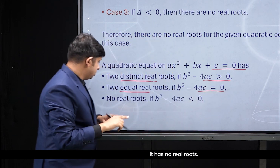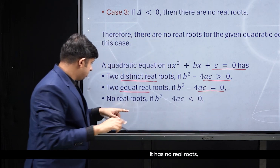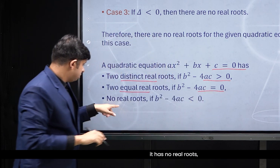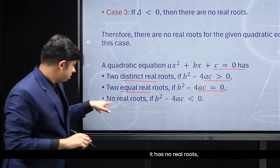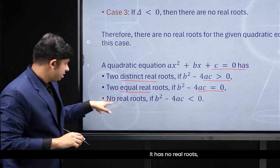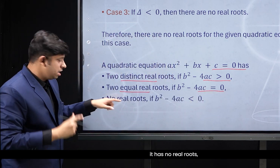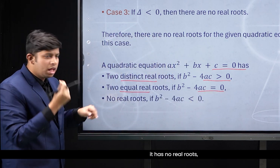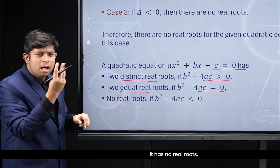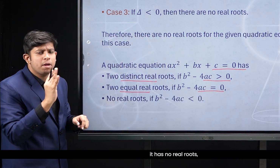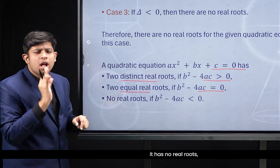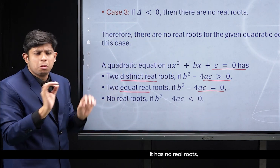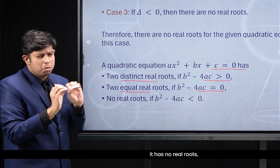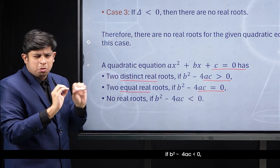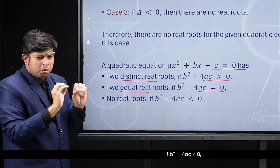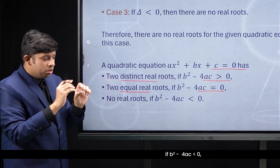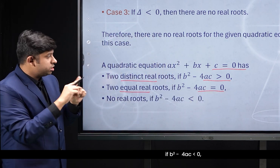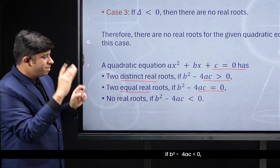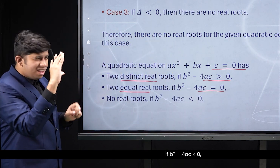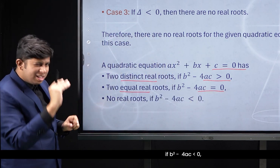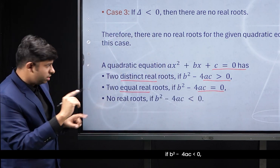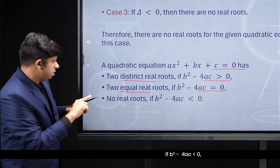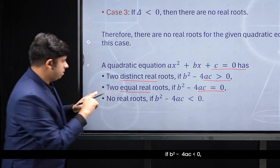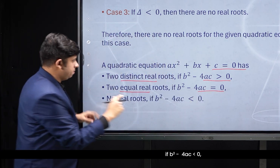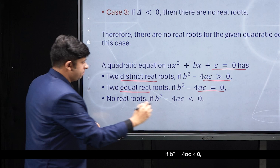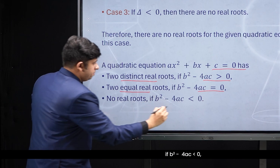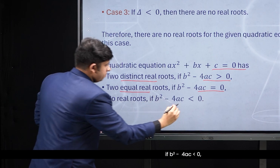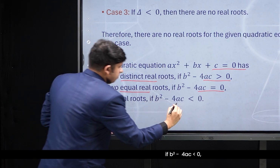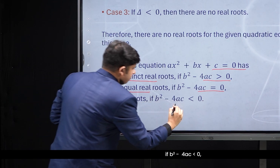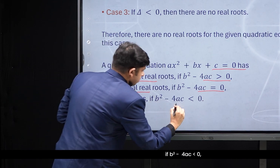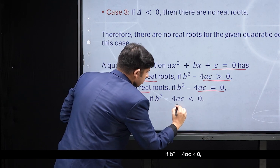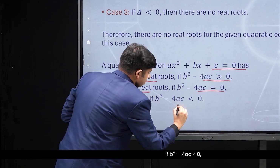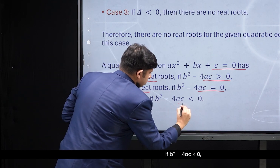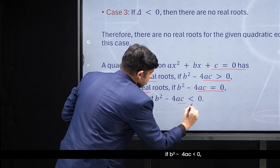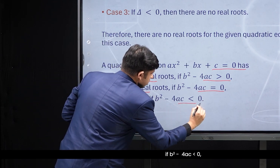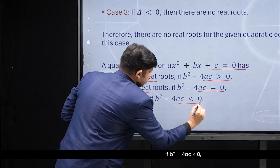It has no real roots if b square minus 4ac is less than 0.